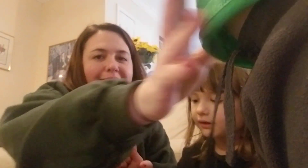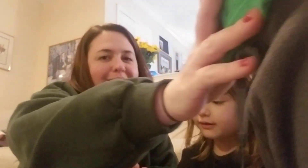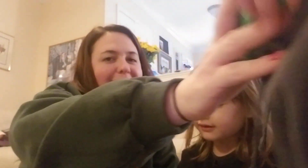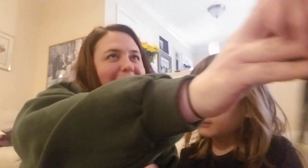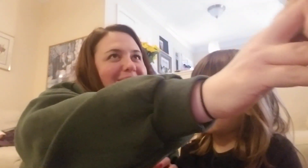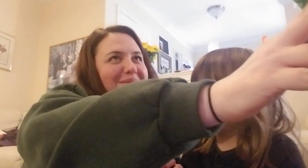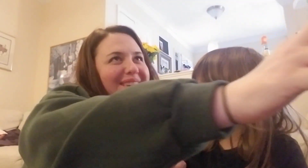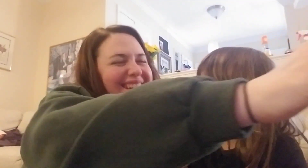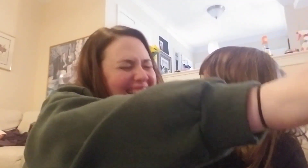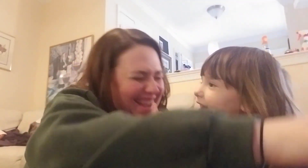Excuse me.